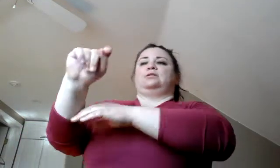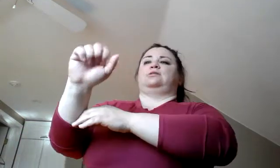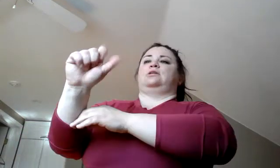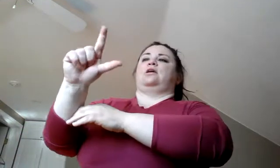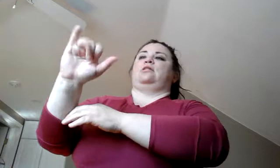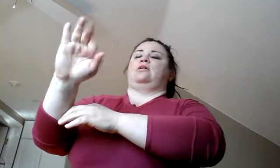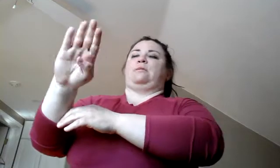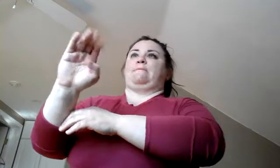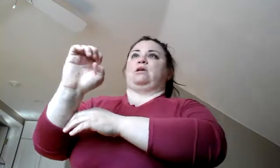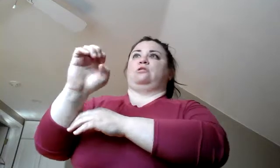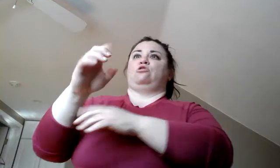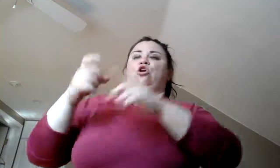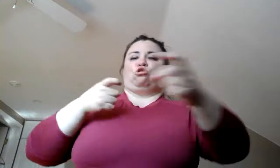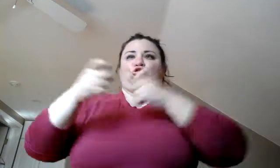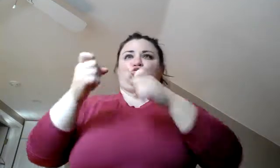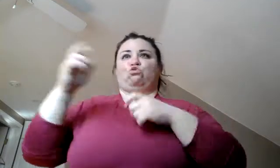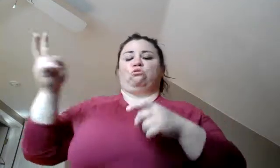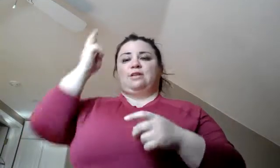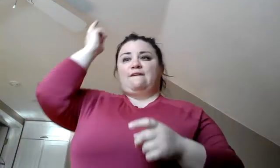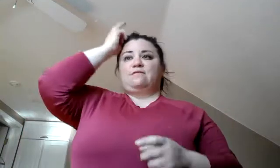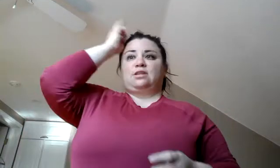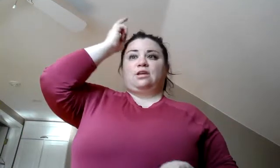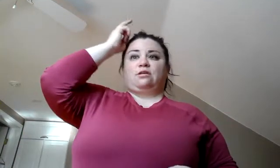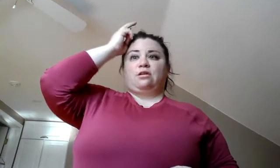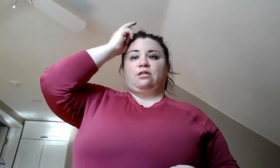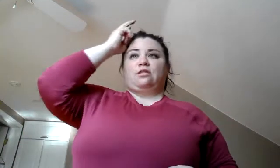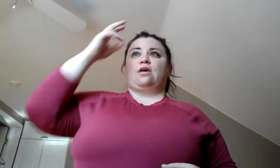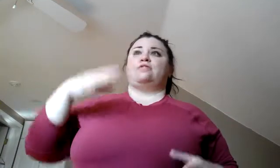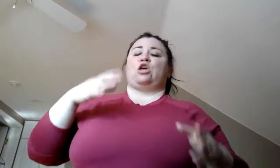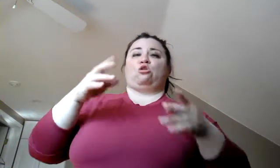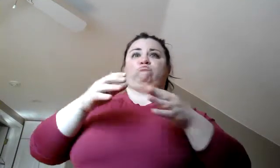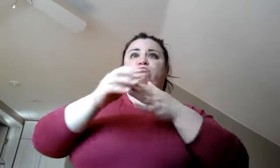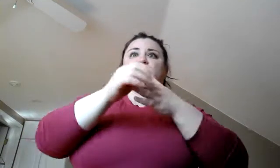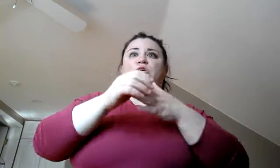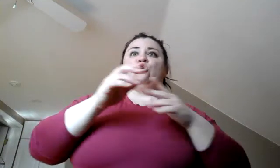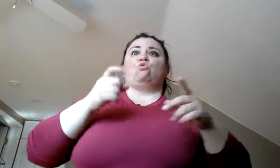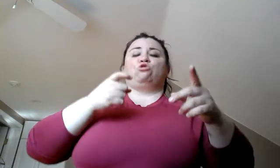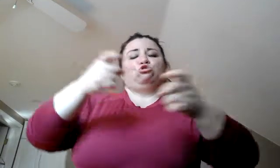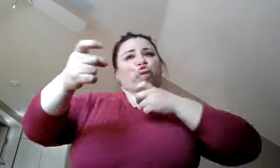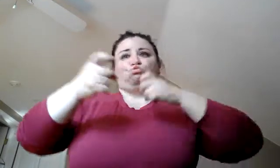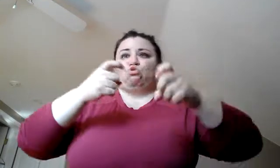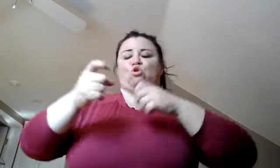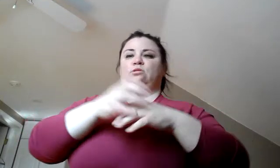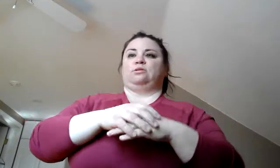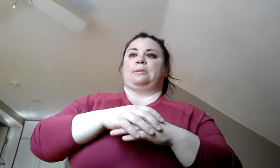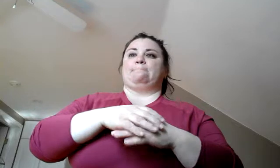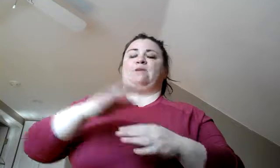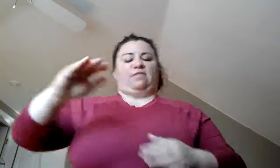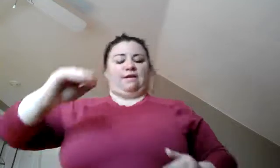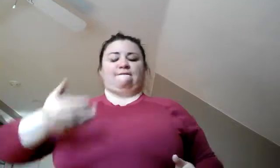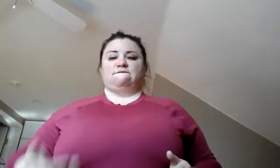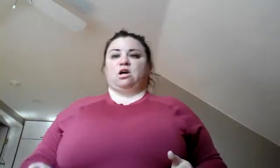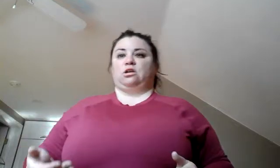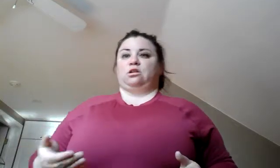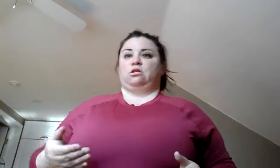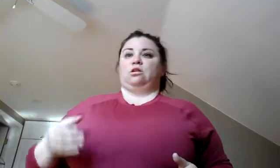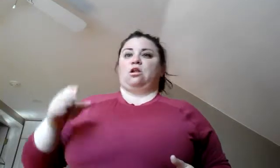controlled Afghanistan, and I think they took over in 1999 or 2000, and they invited Osama bin Laden, or